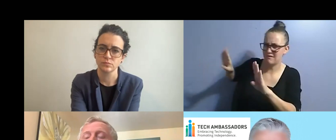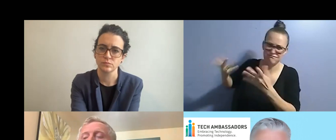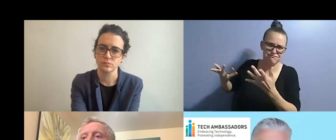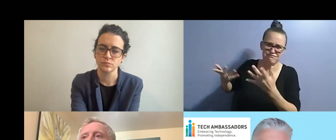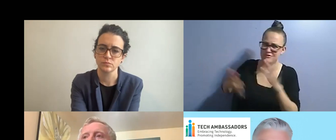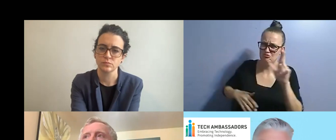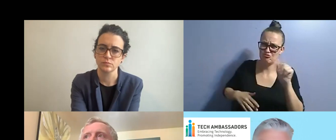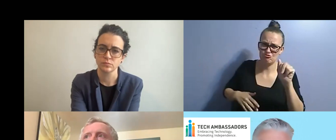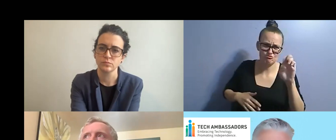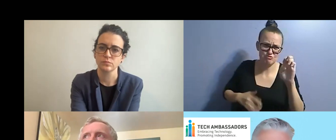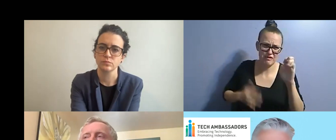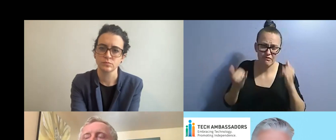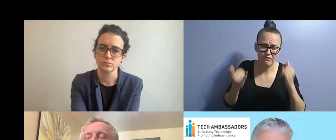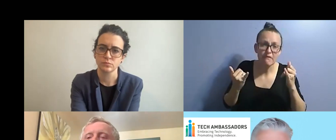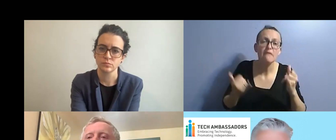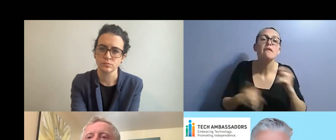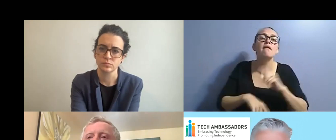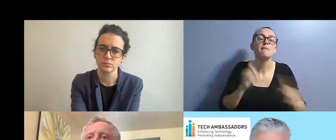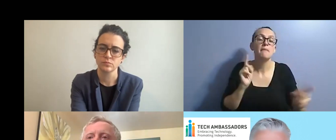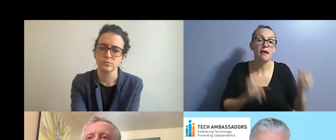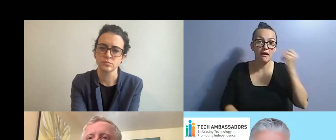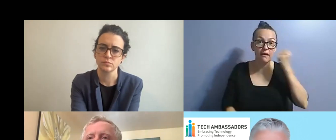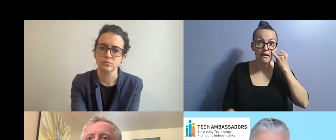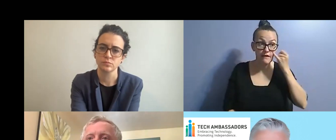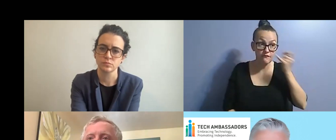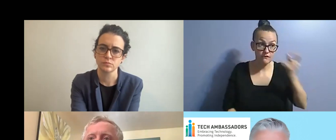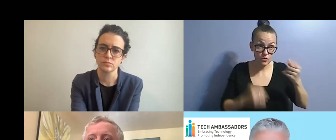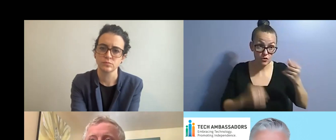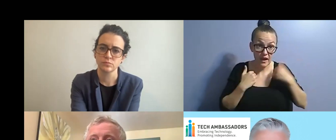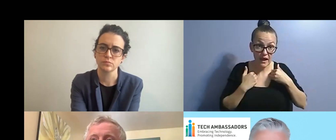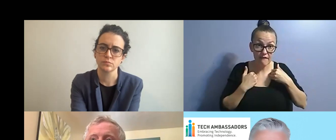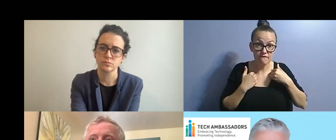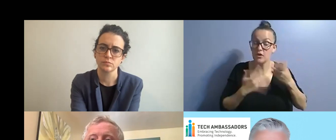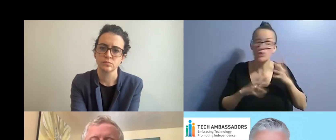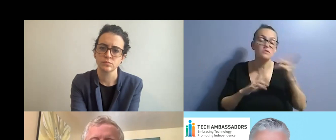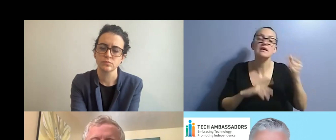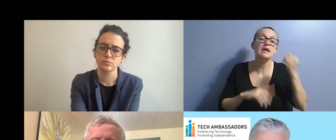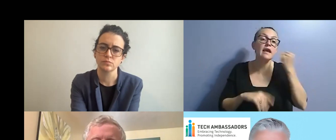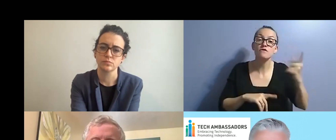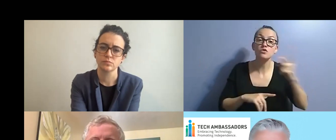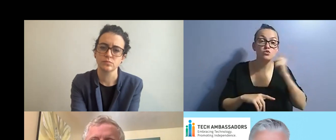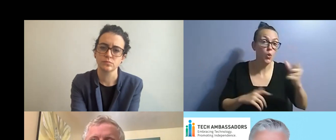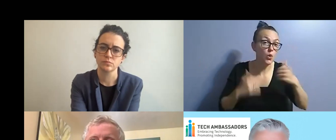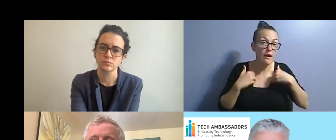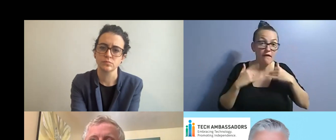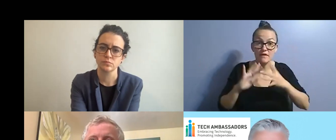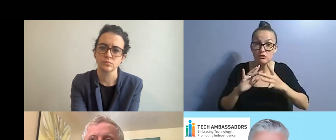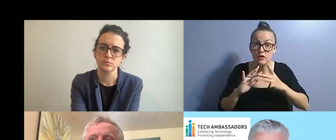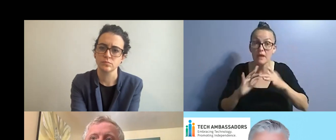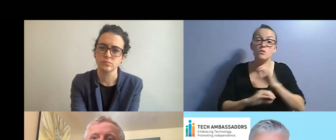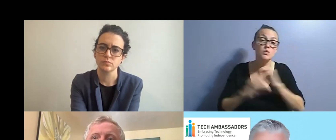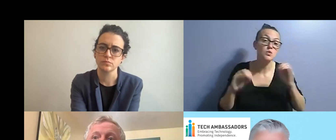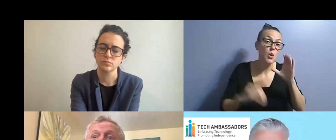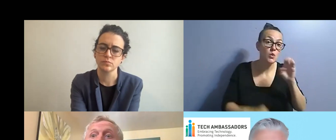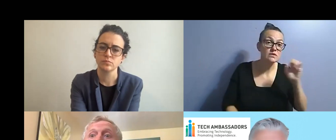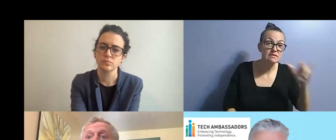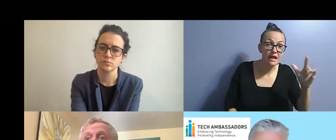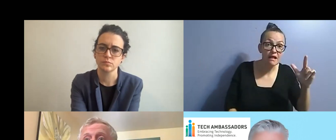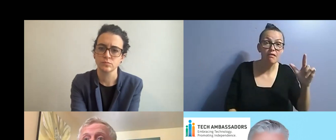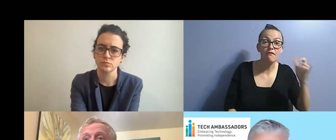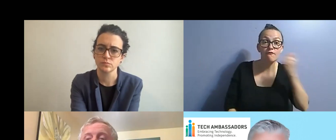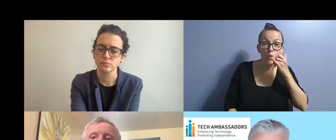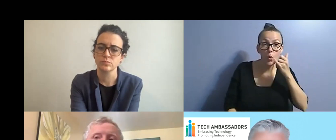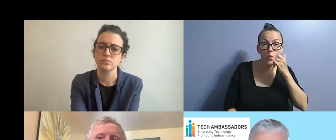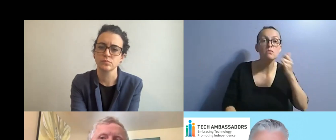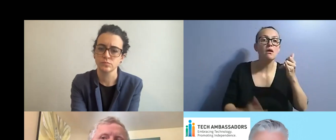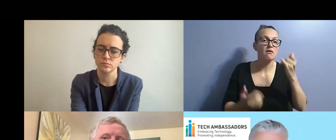phone, there is different programs out there that can